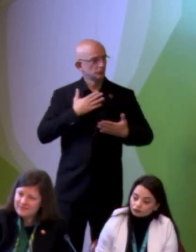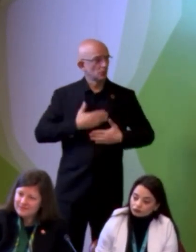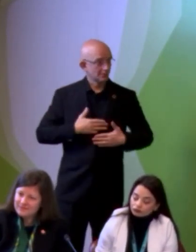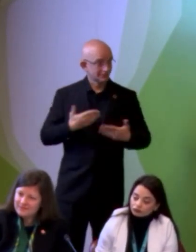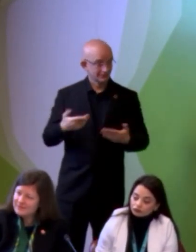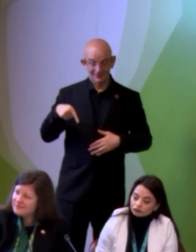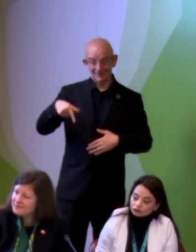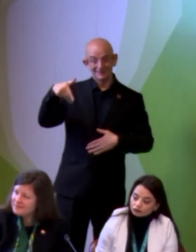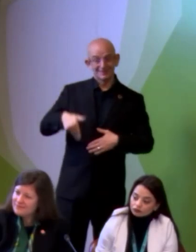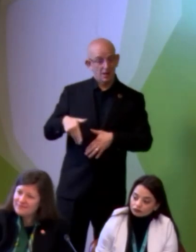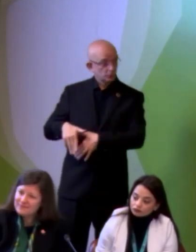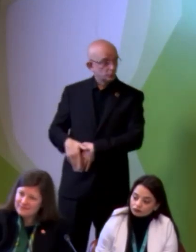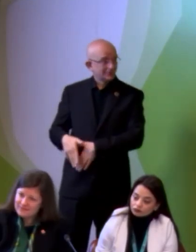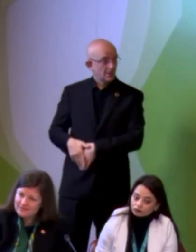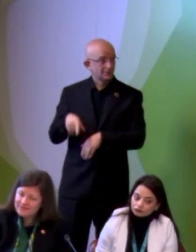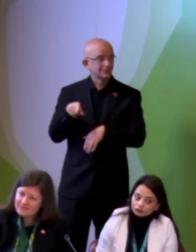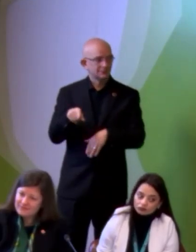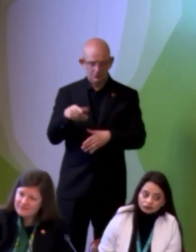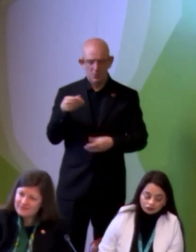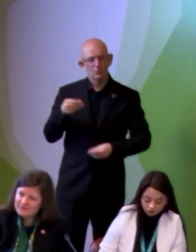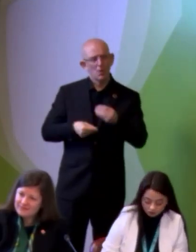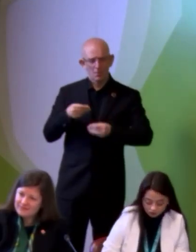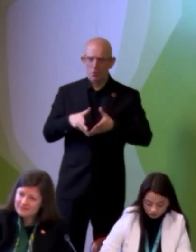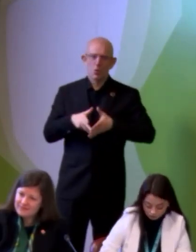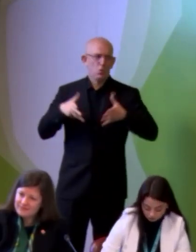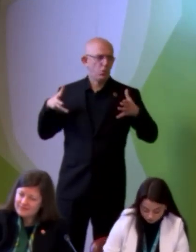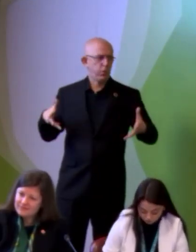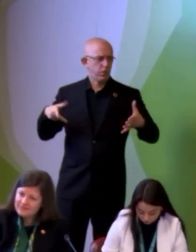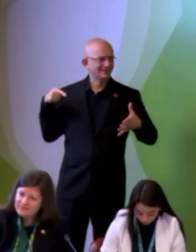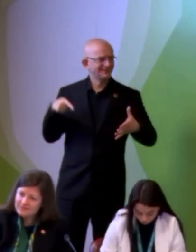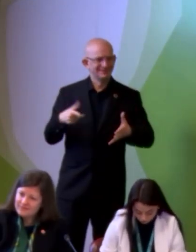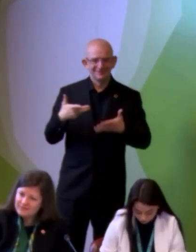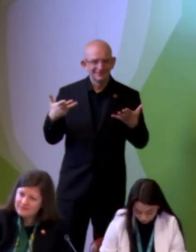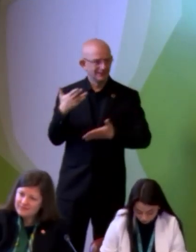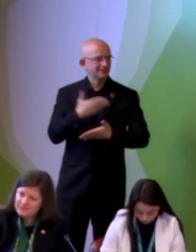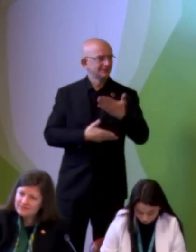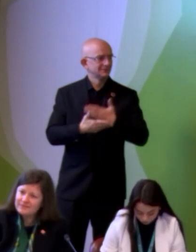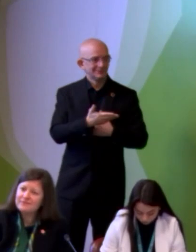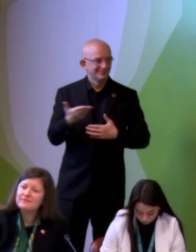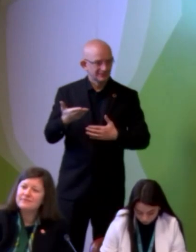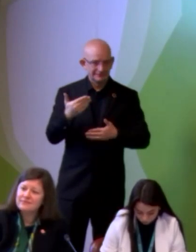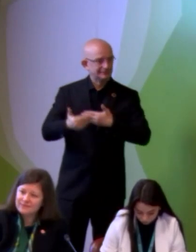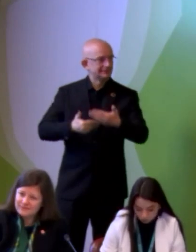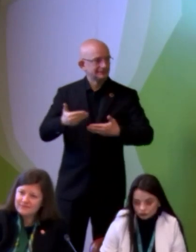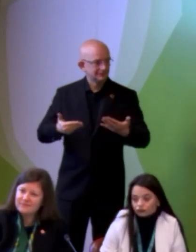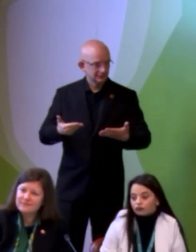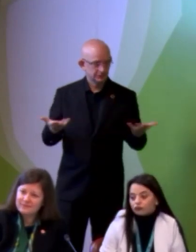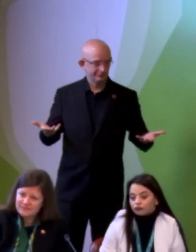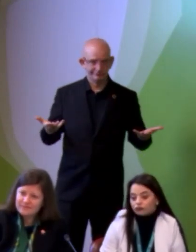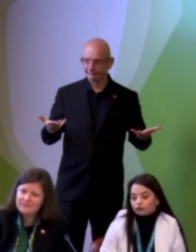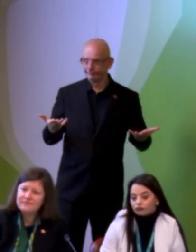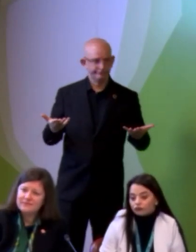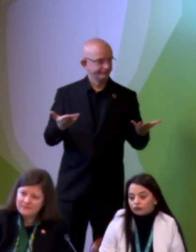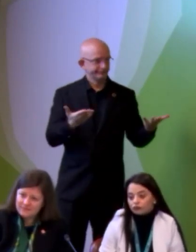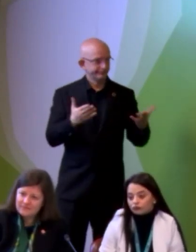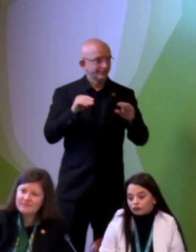problem with these learners with disability. Why? Because we don't have the teaching and the learning materials